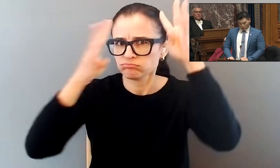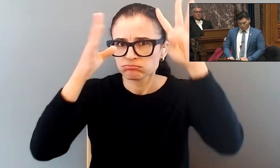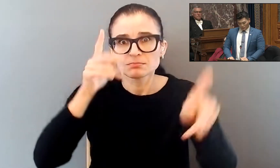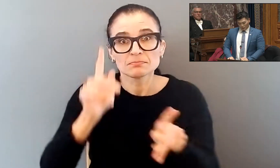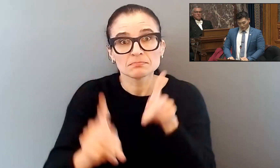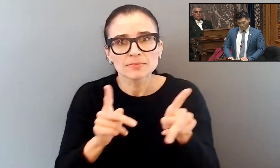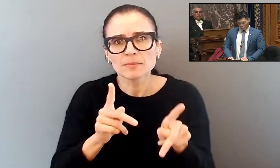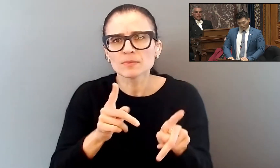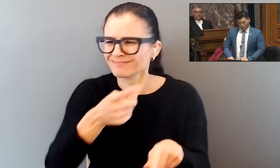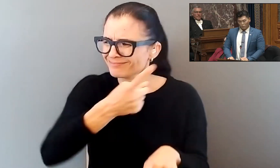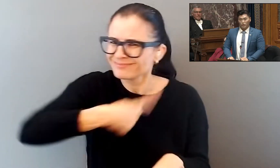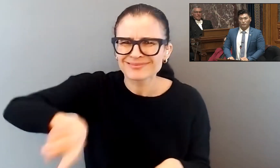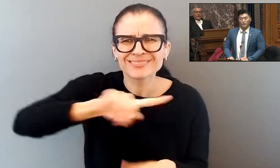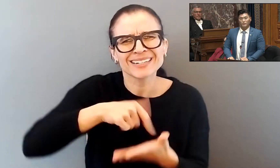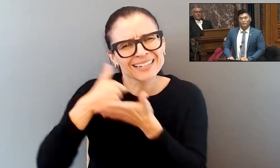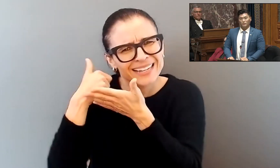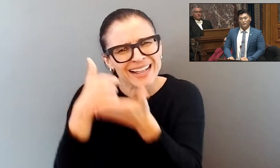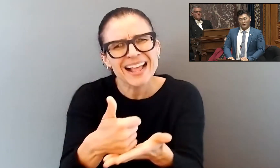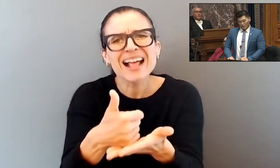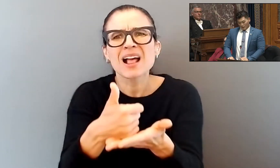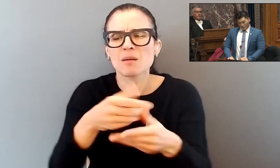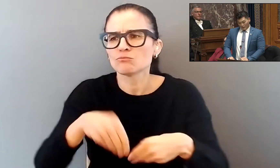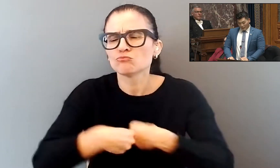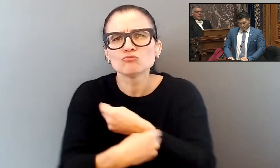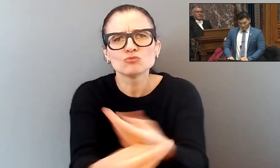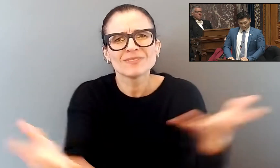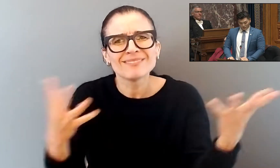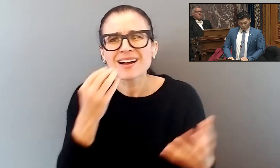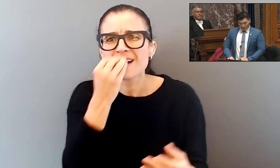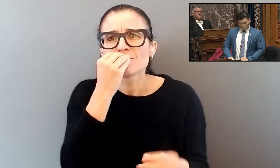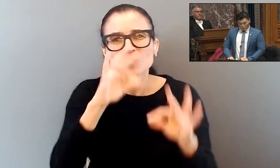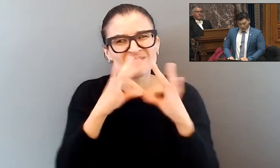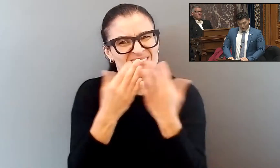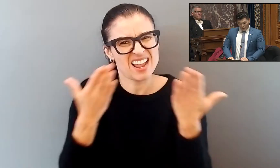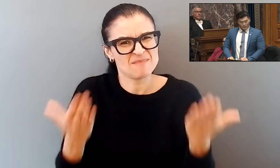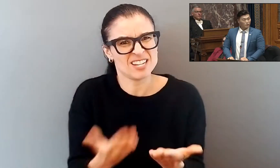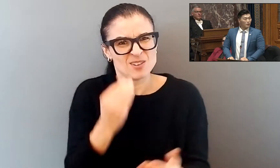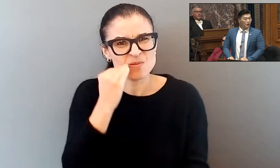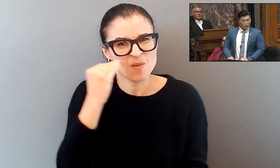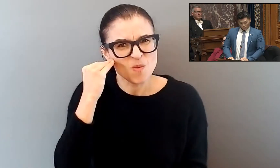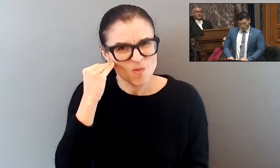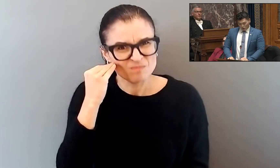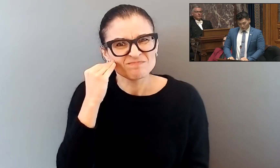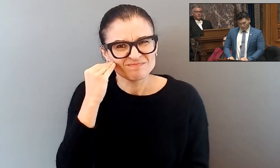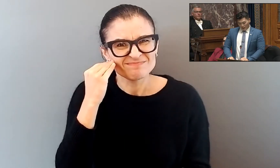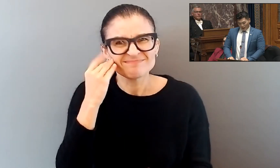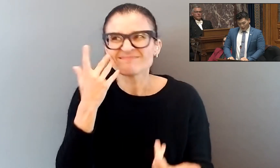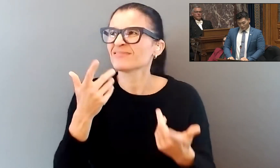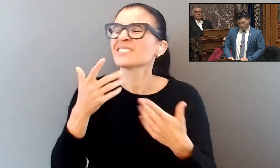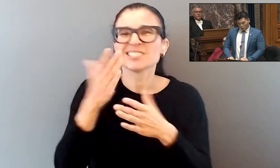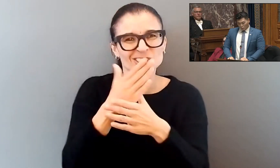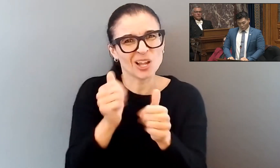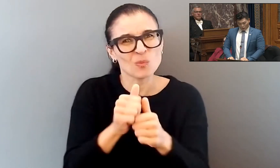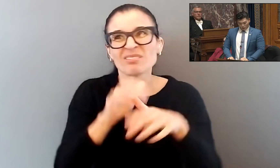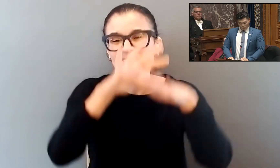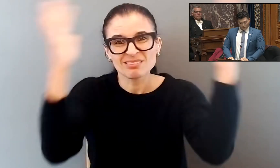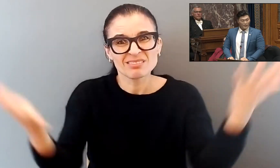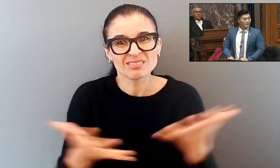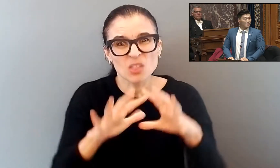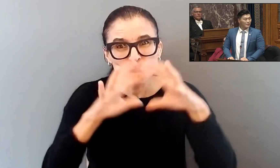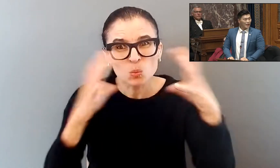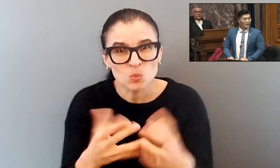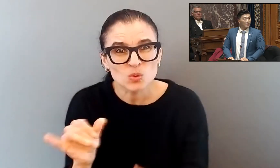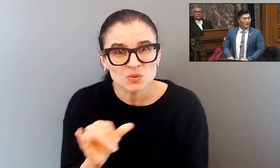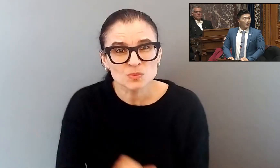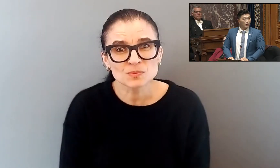British Columbia with the world. Thanksgiving is a chance to recognize their contributions and the global partnership